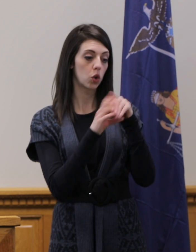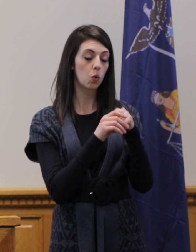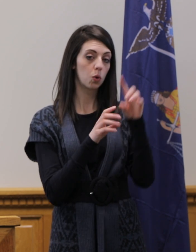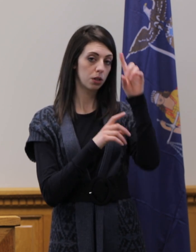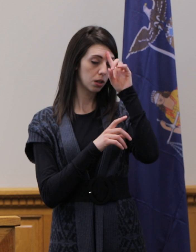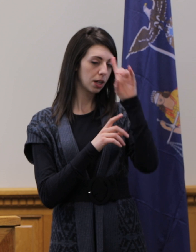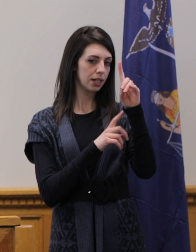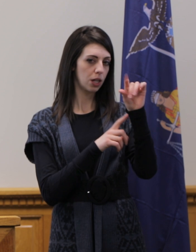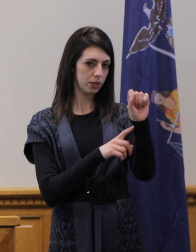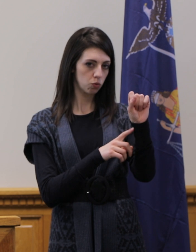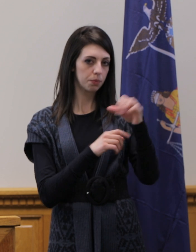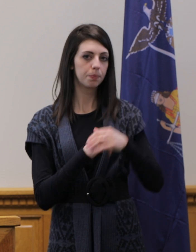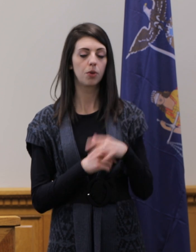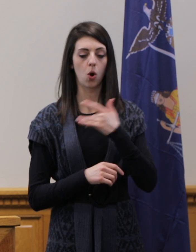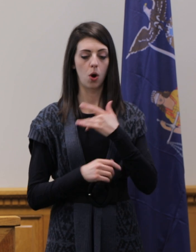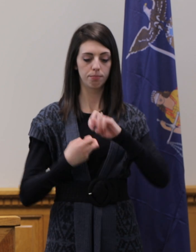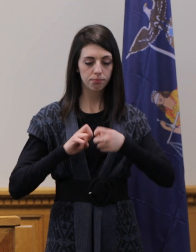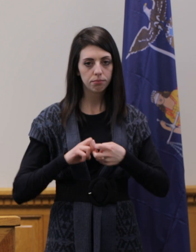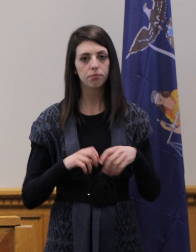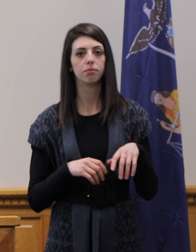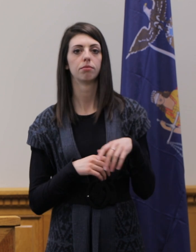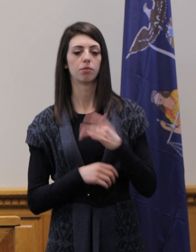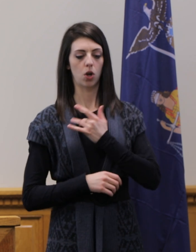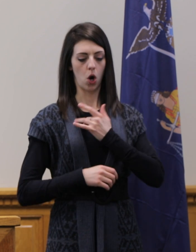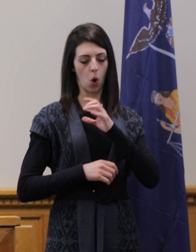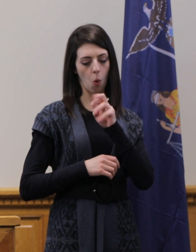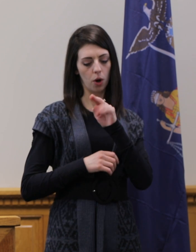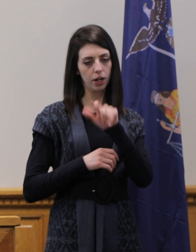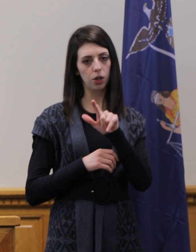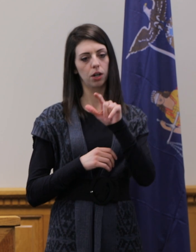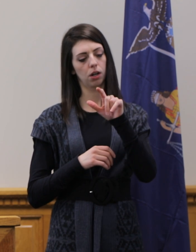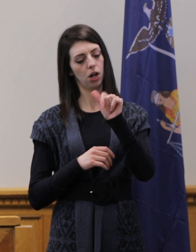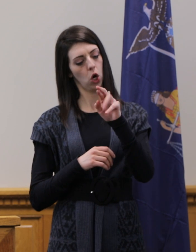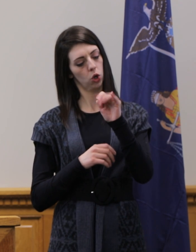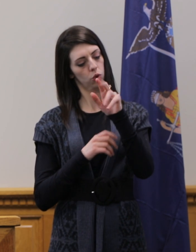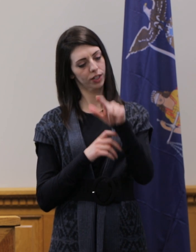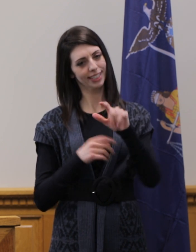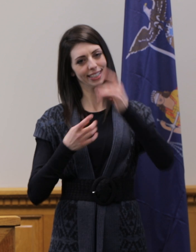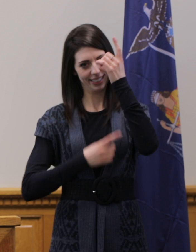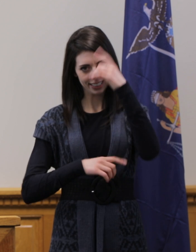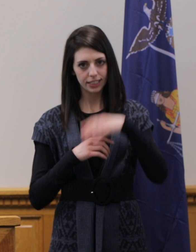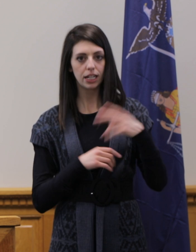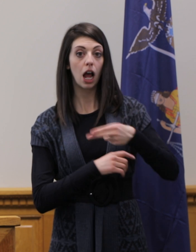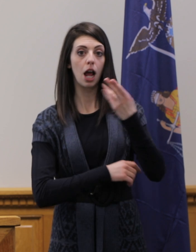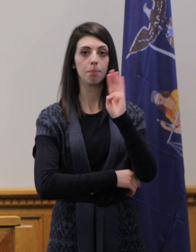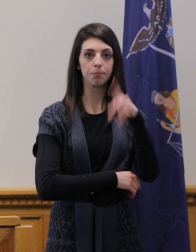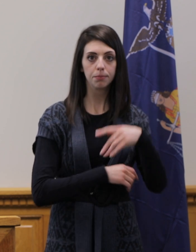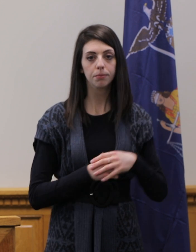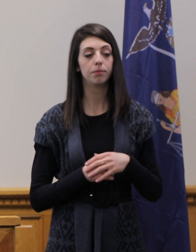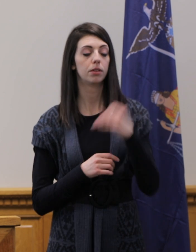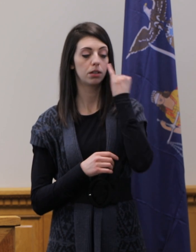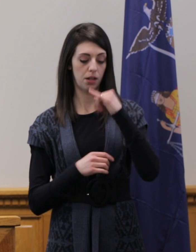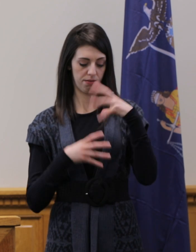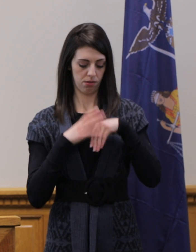syndrome, heart conditions, coronary artery disease, high blood pressure, weakened